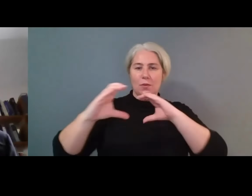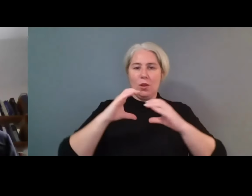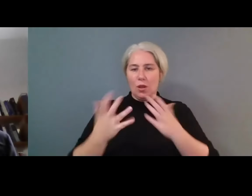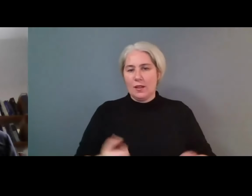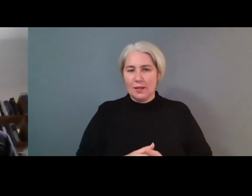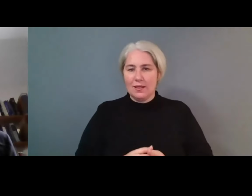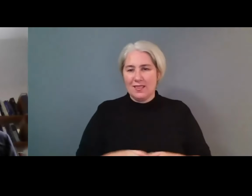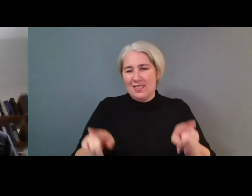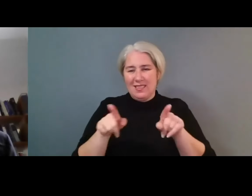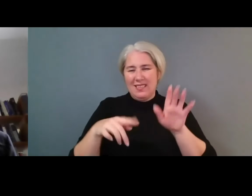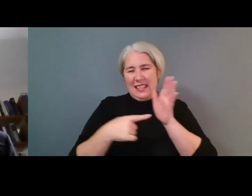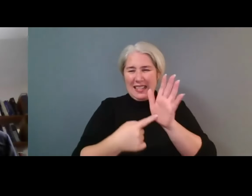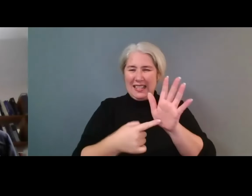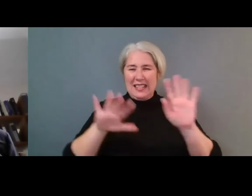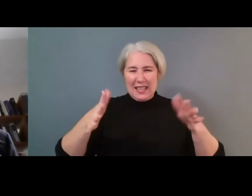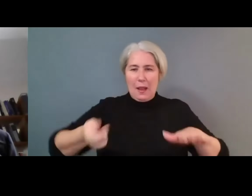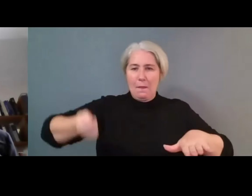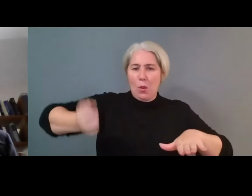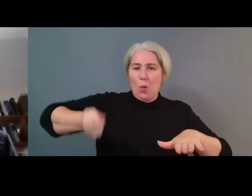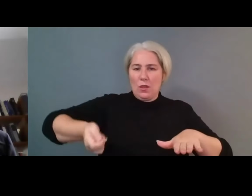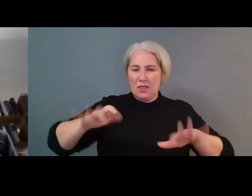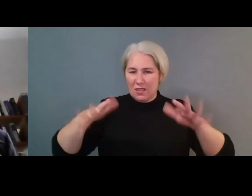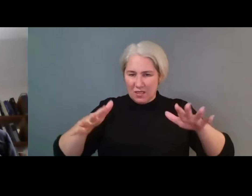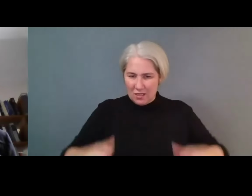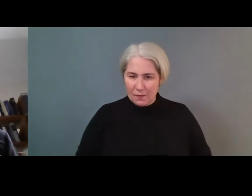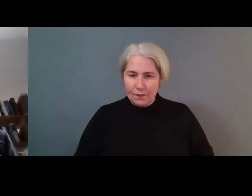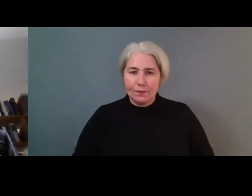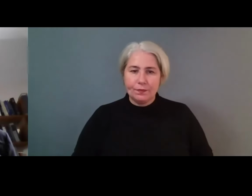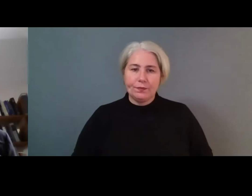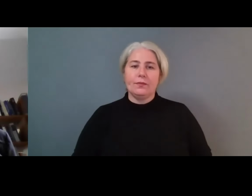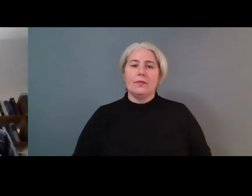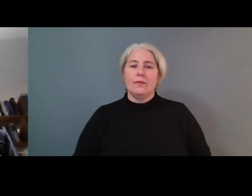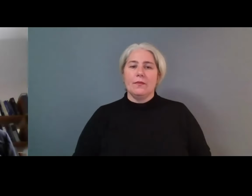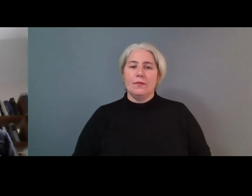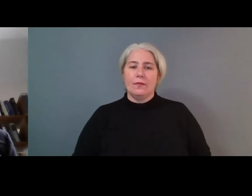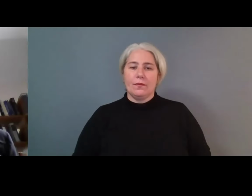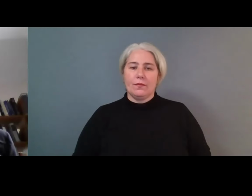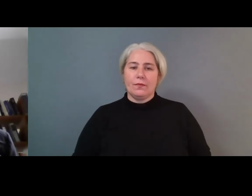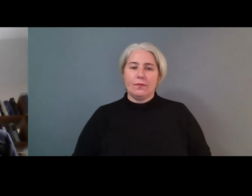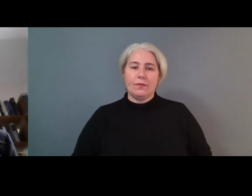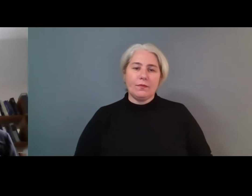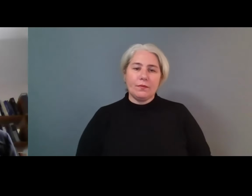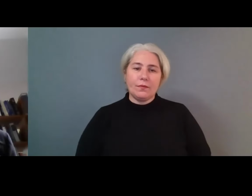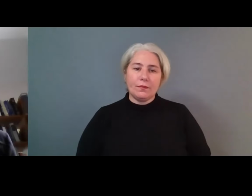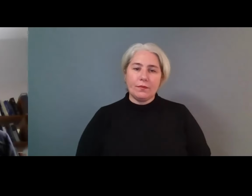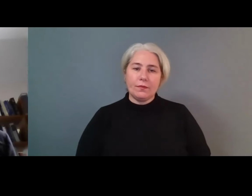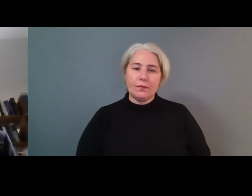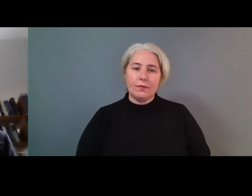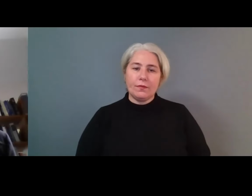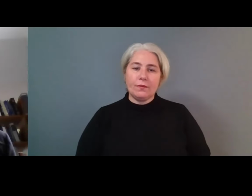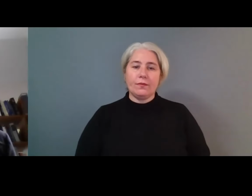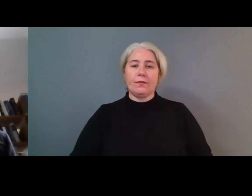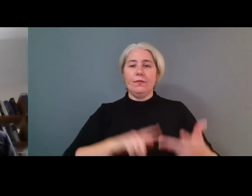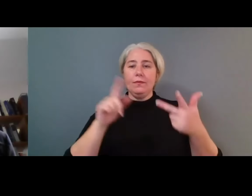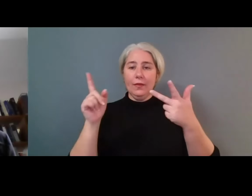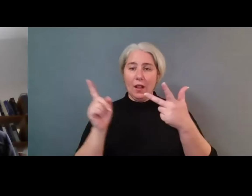court cases are brought. The third the procedure is in the